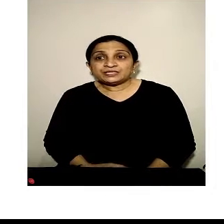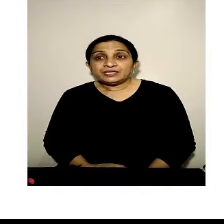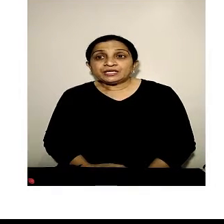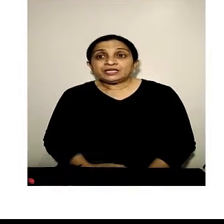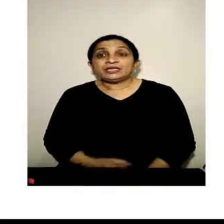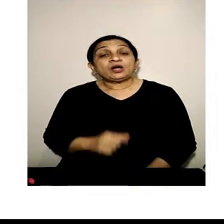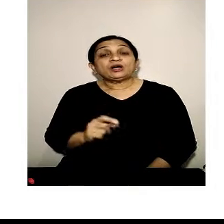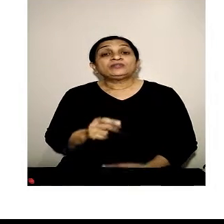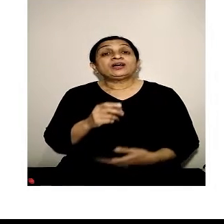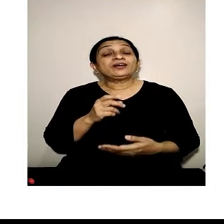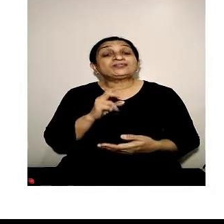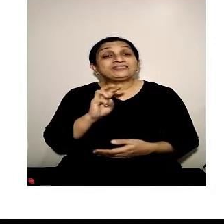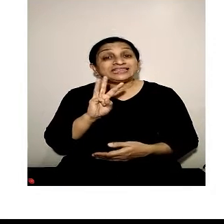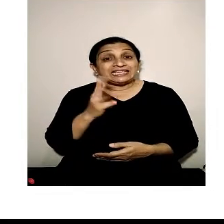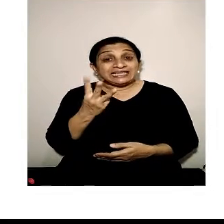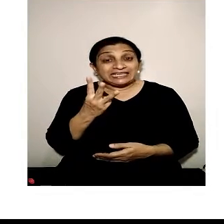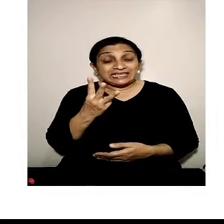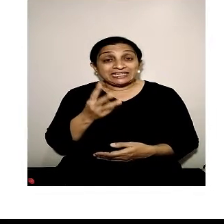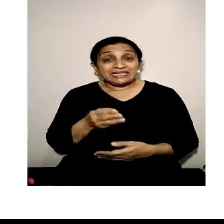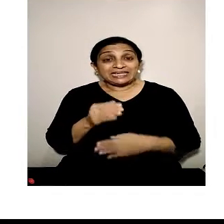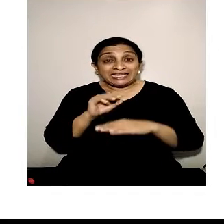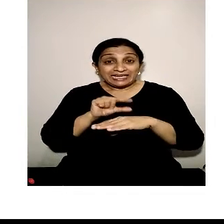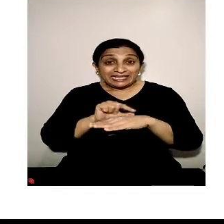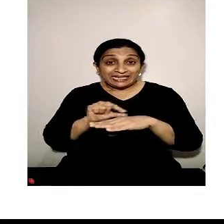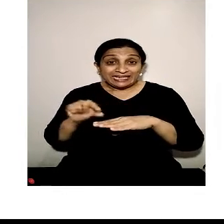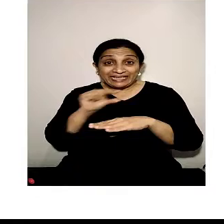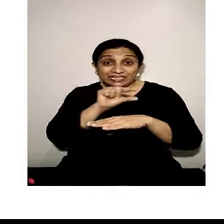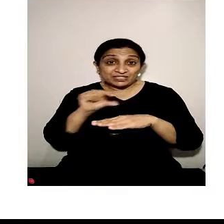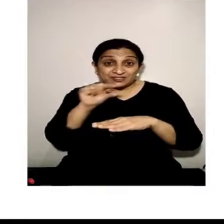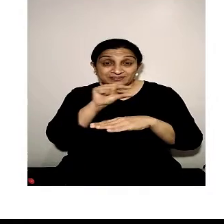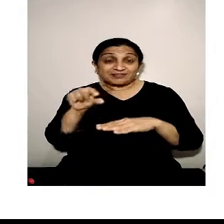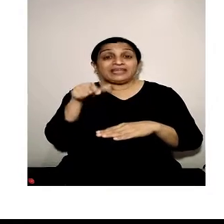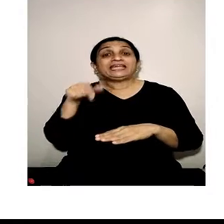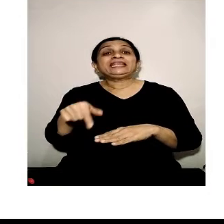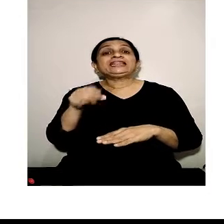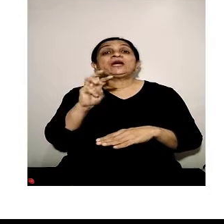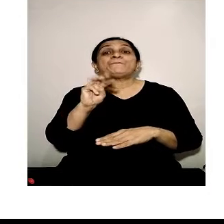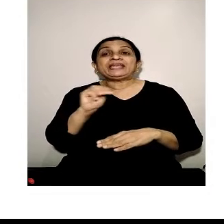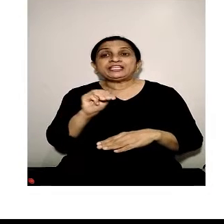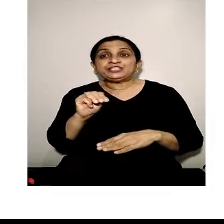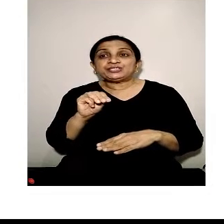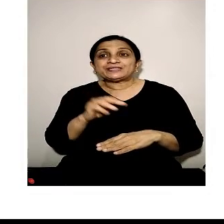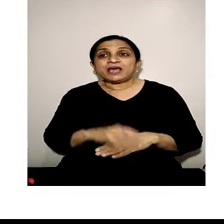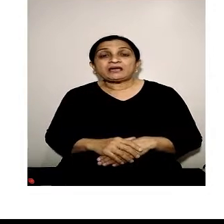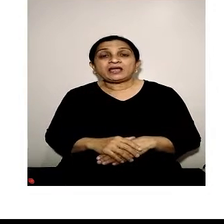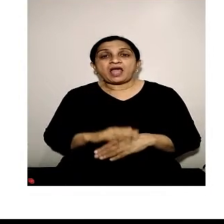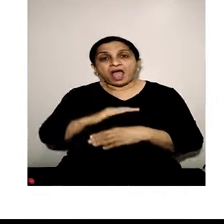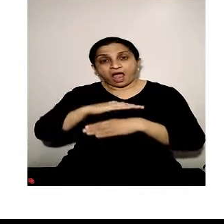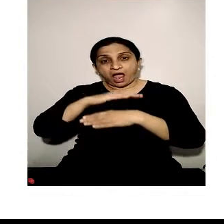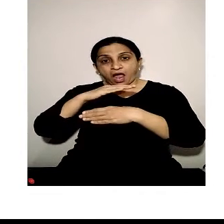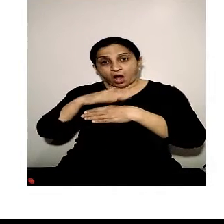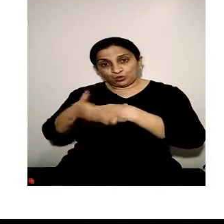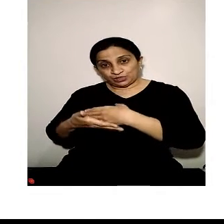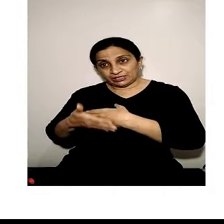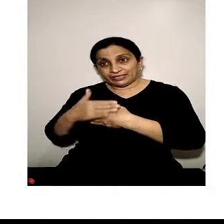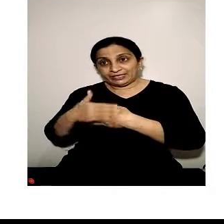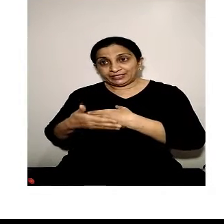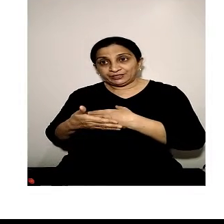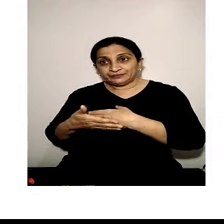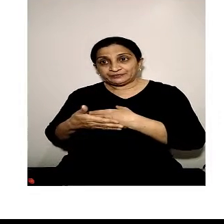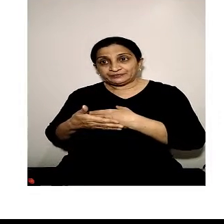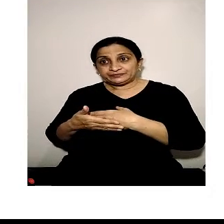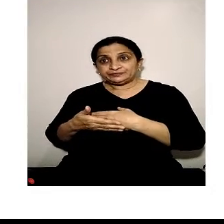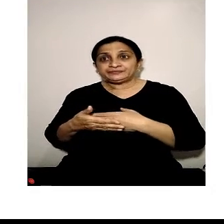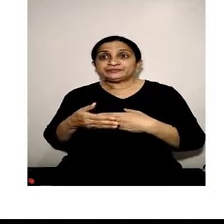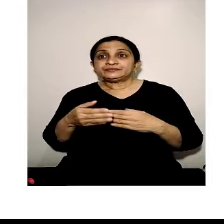question, the three layers in the meninges are outer